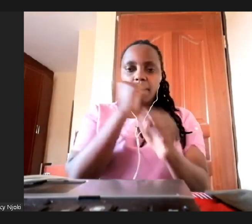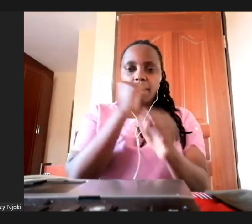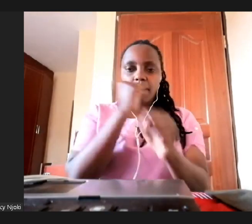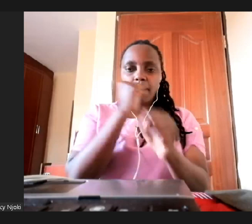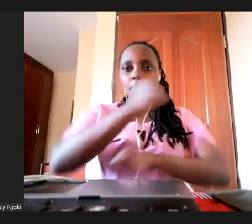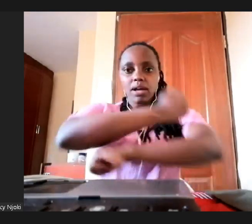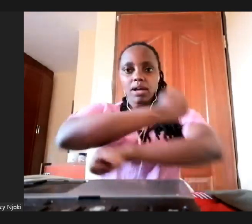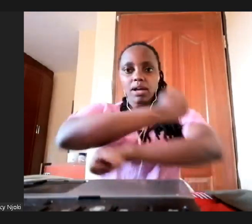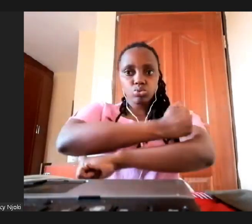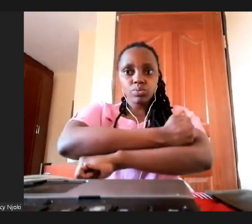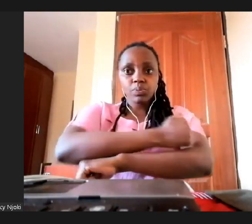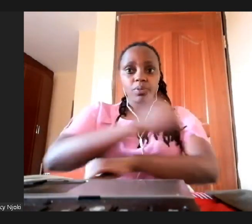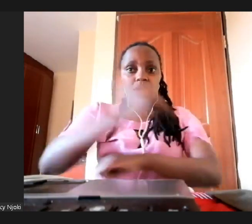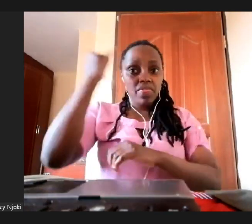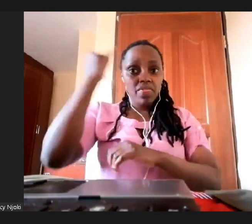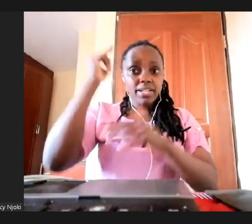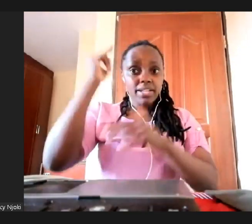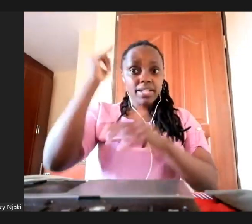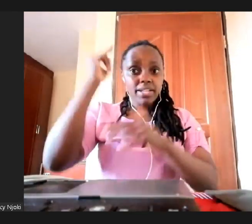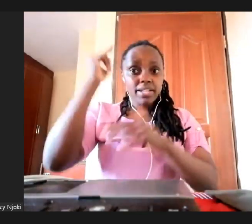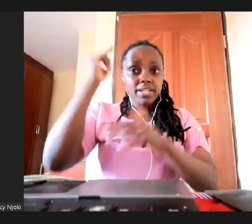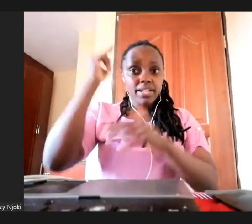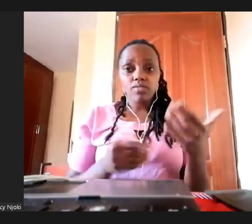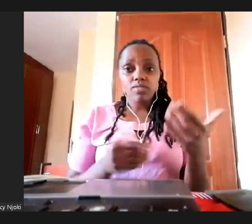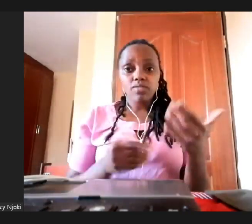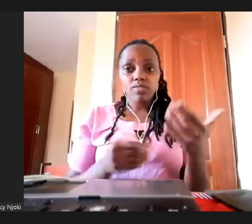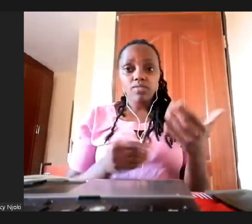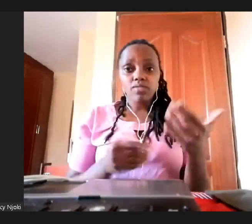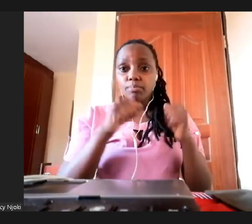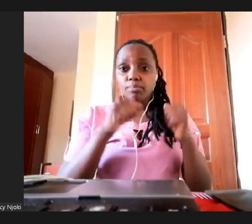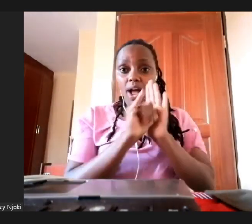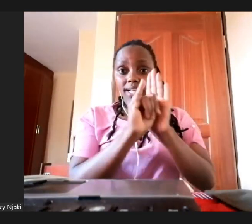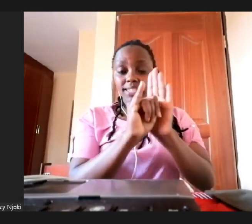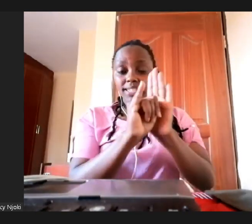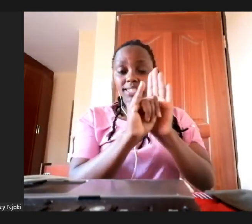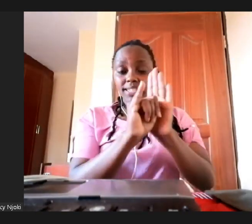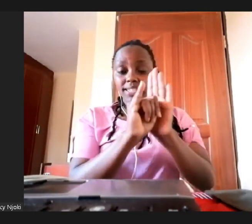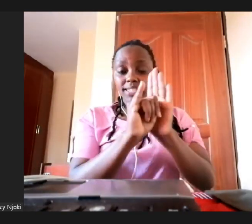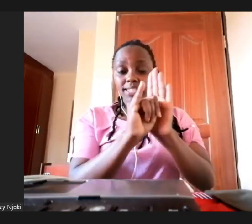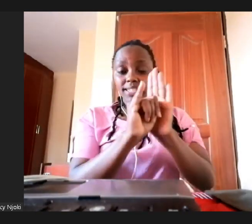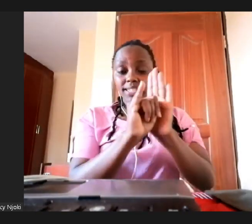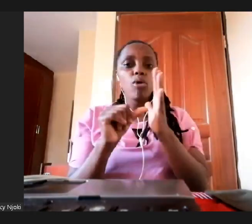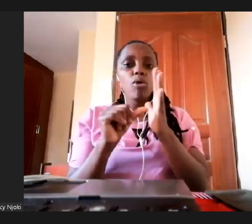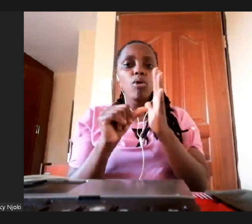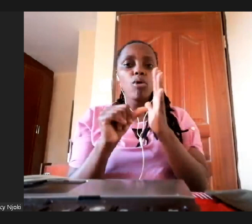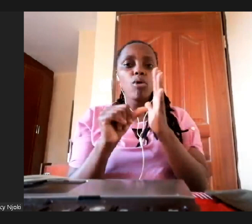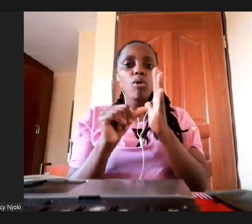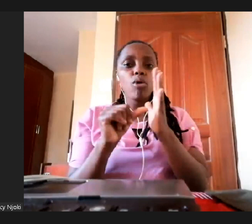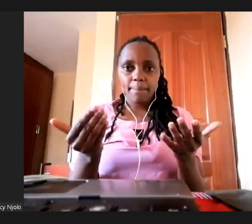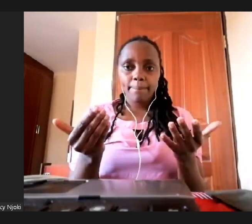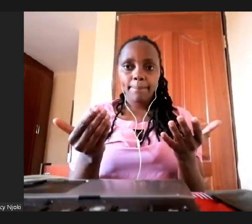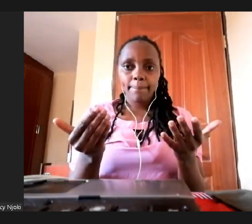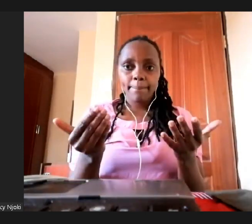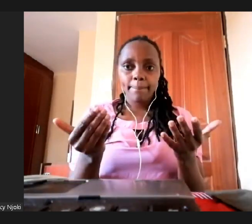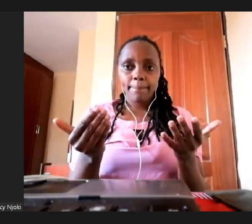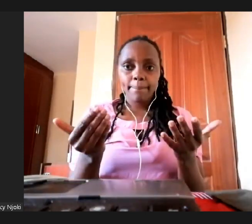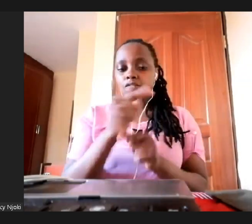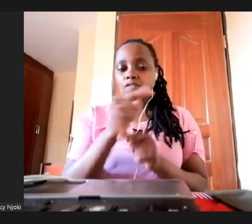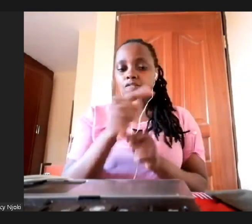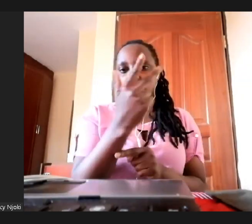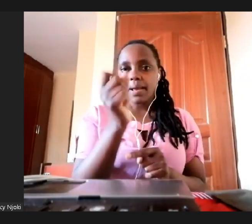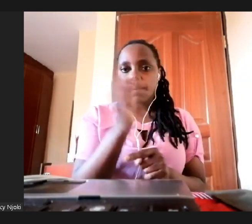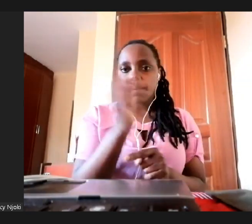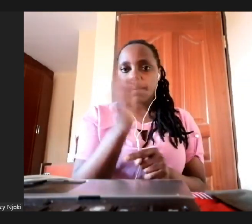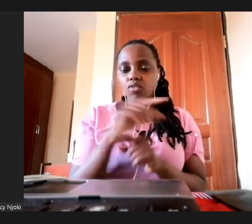school. The idea is that you will be able to identify where the problems are in the first 3 months of